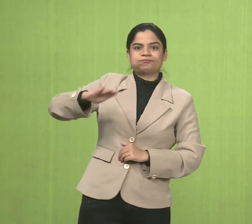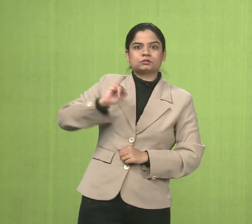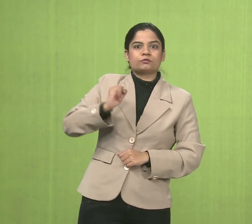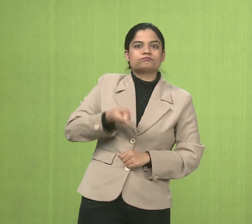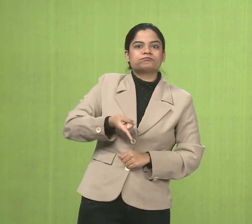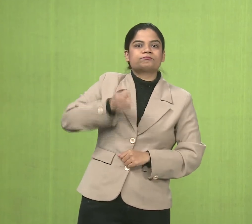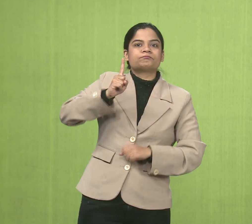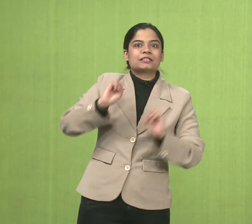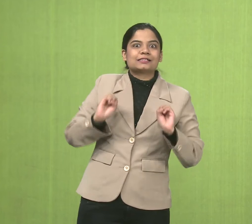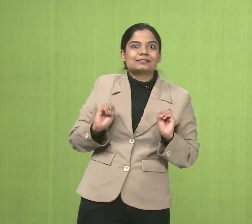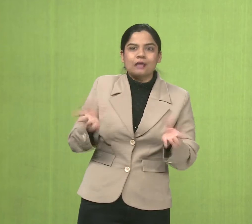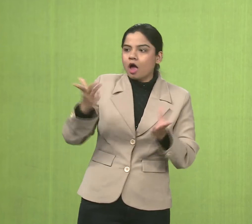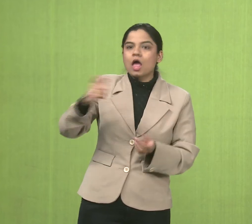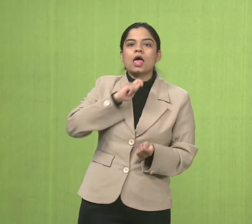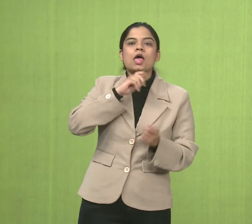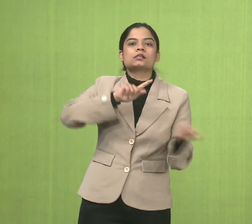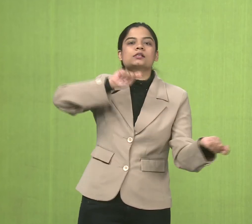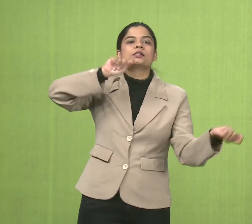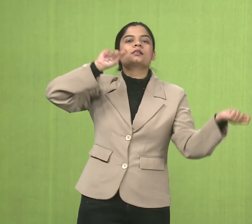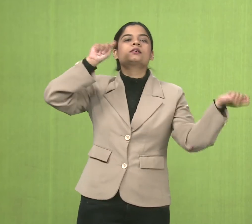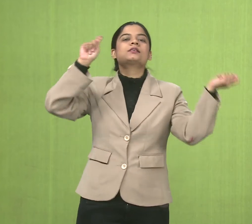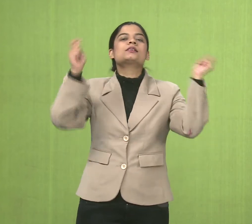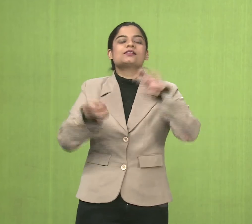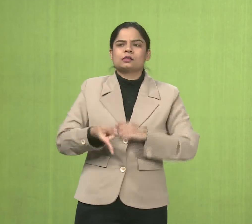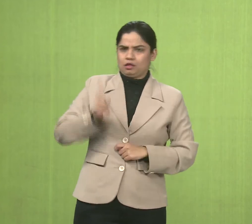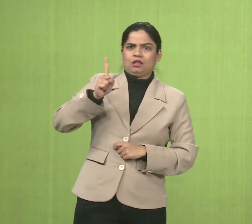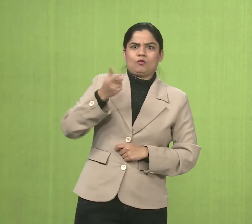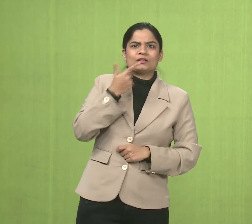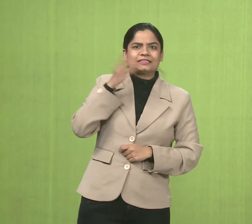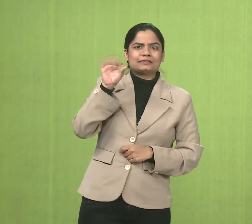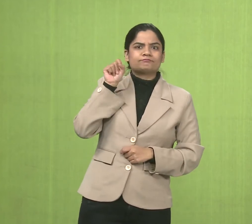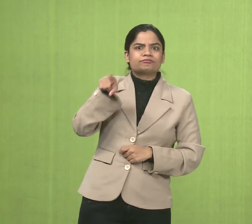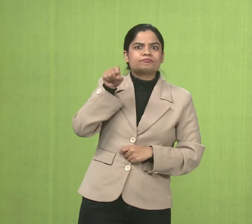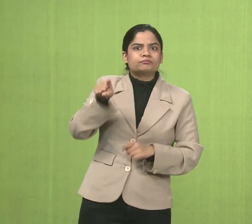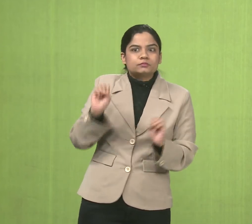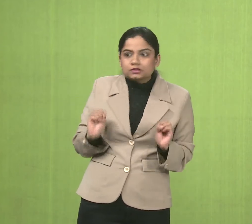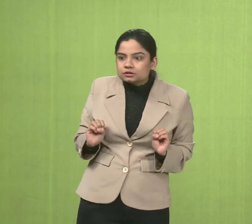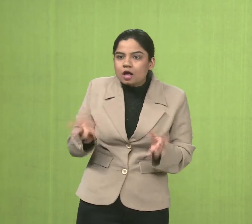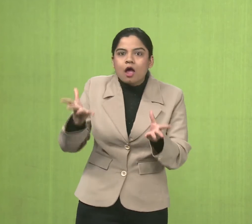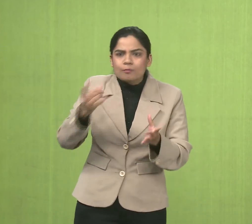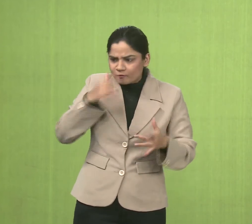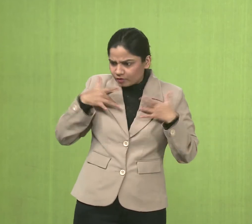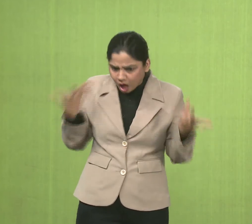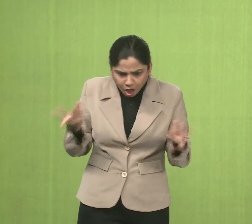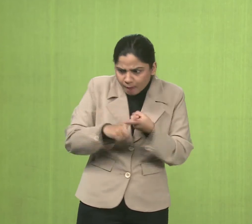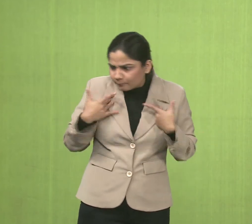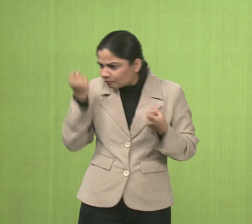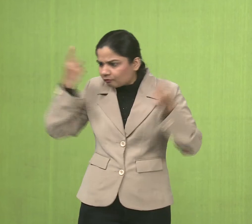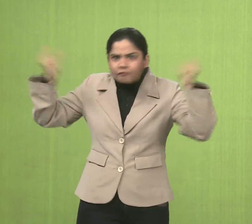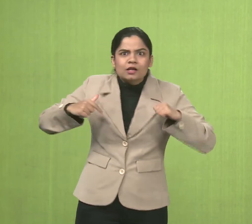emission, ejaculation during sleep. So that is a normal thing when boys start to hit